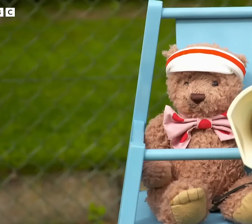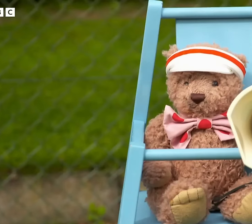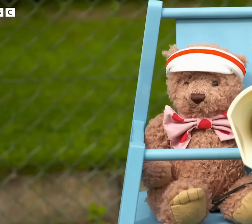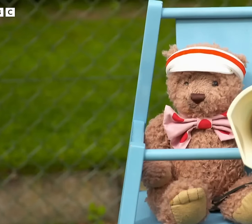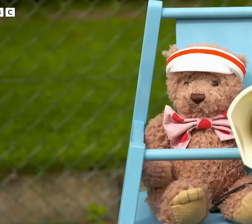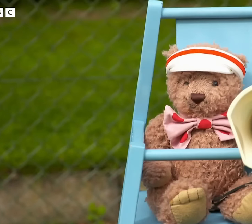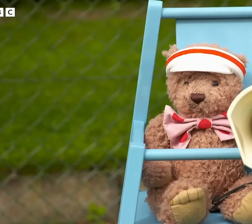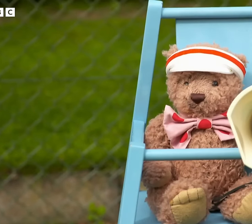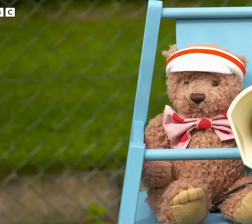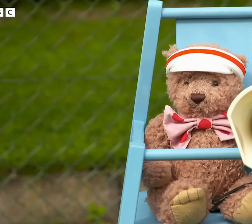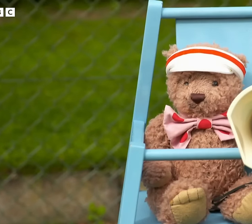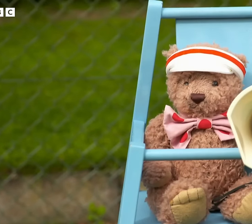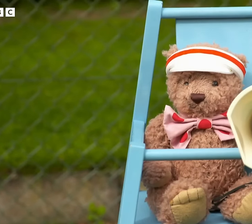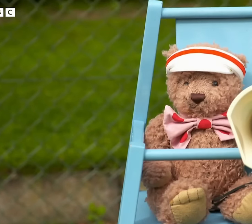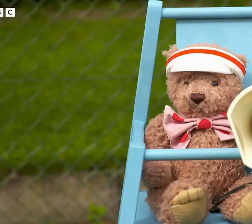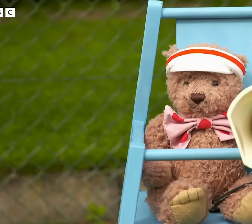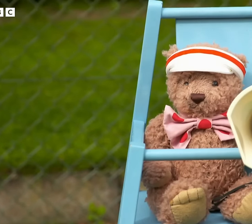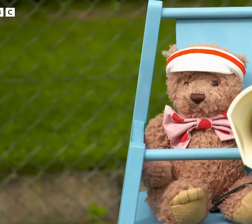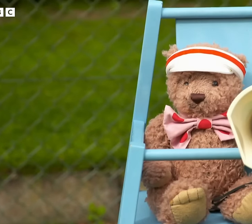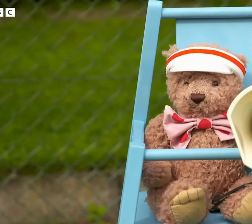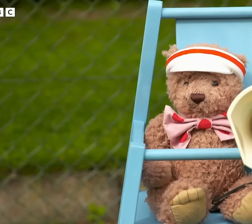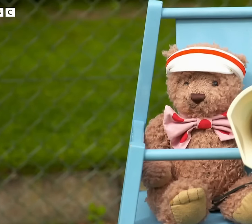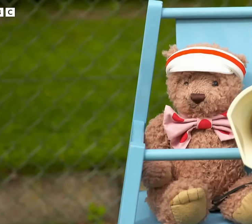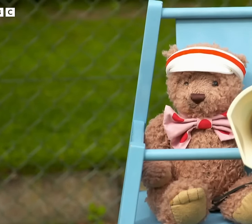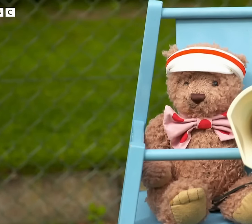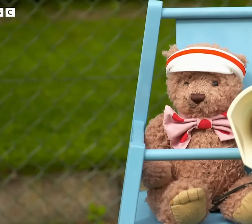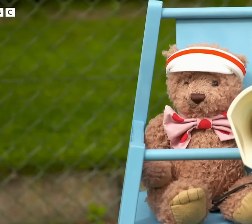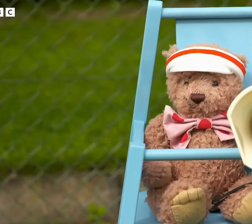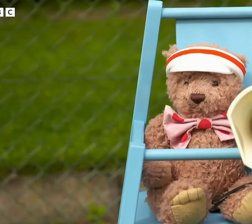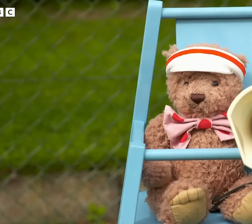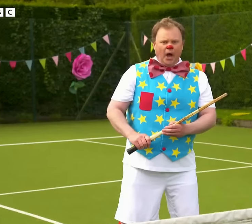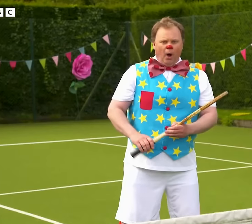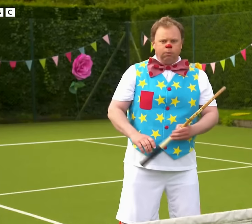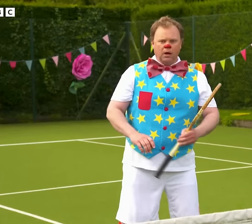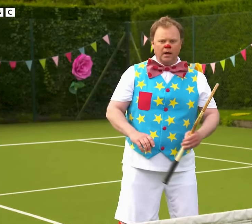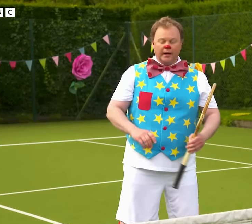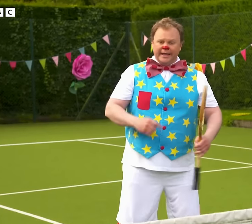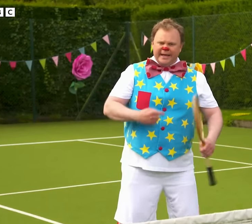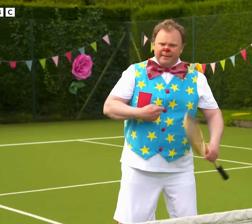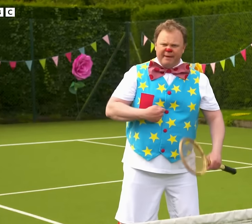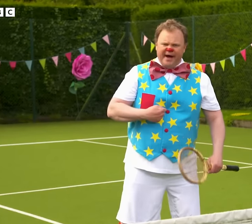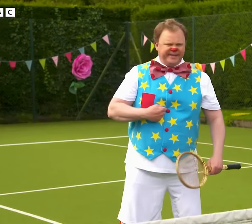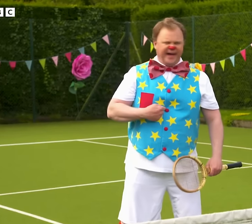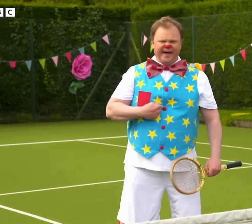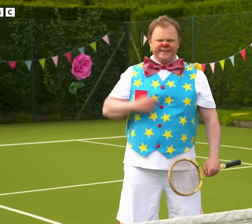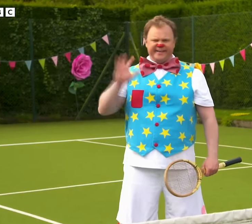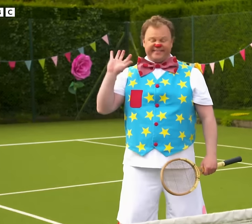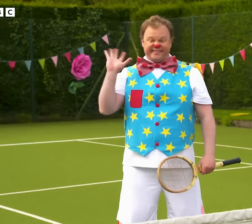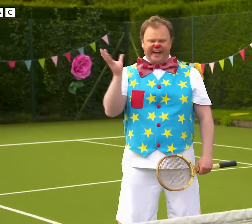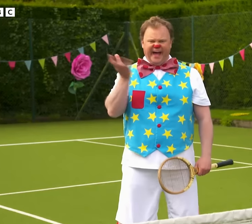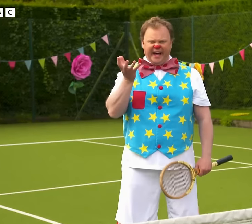Ted says, Mr. Tumble, it's your turn to serve. My turn to